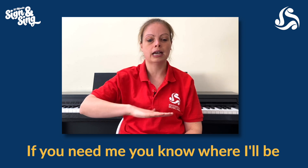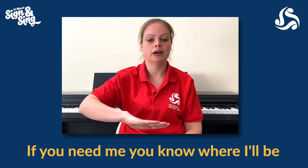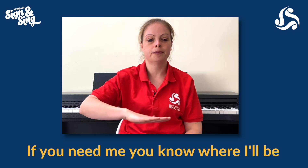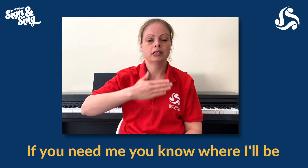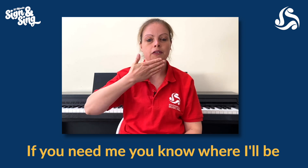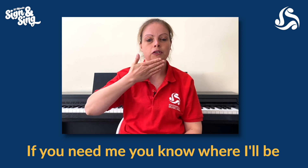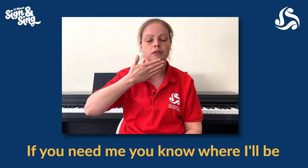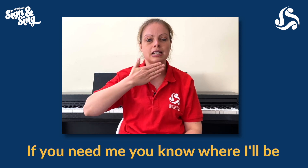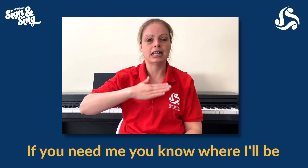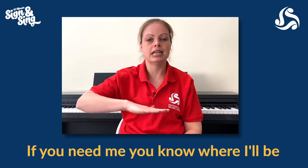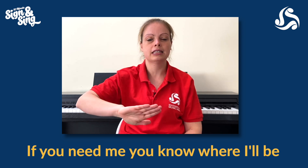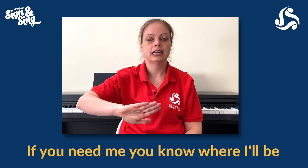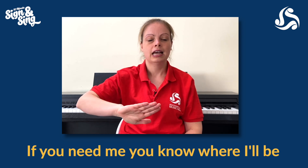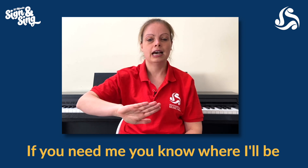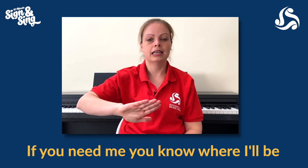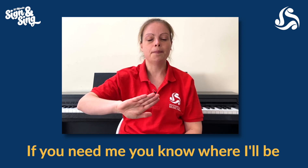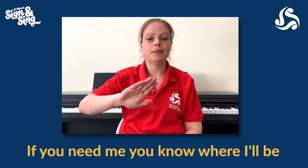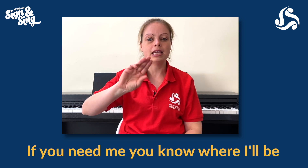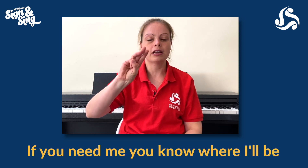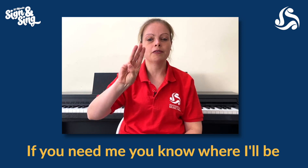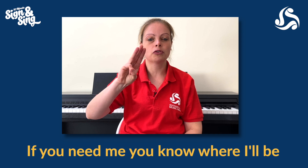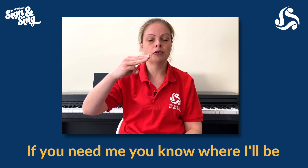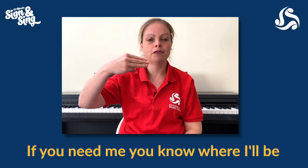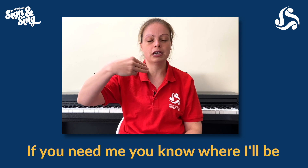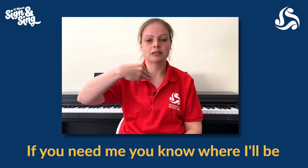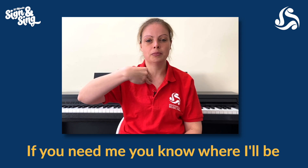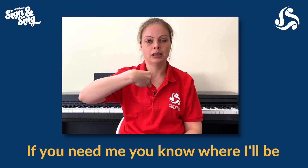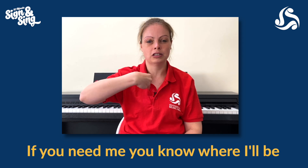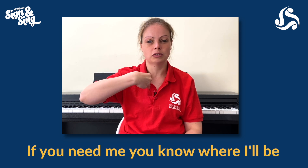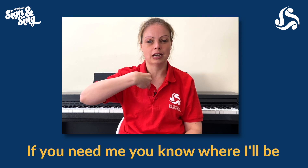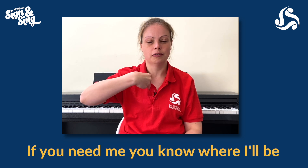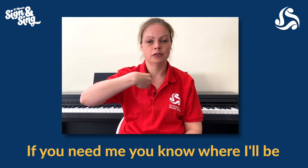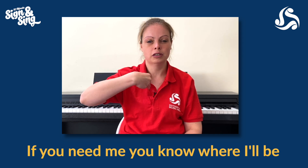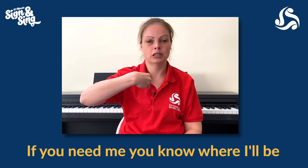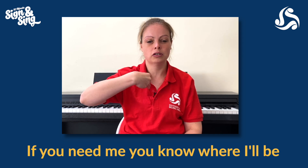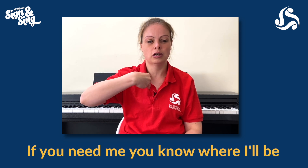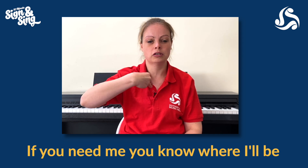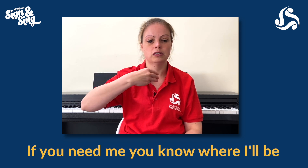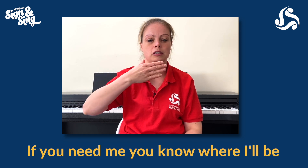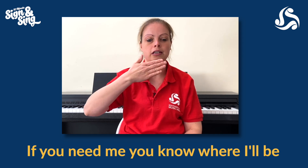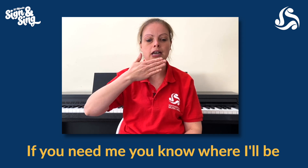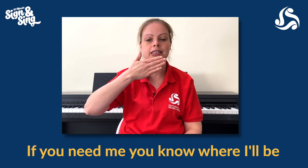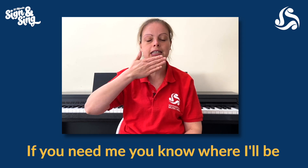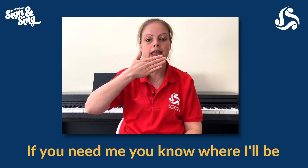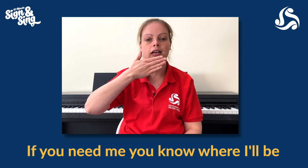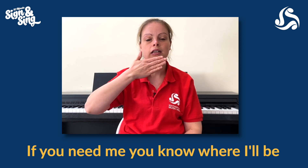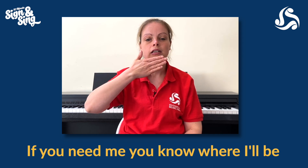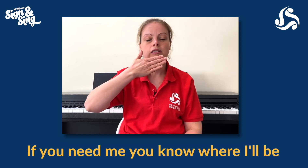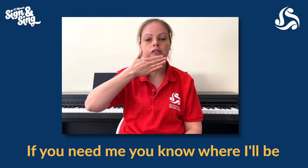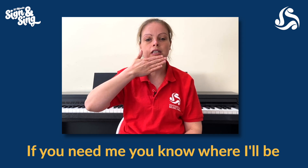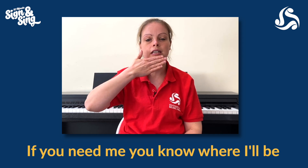run down. If you need, and then me, you're going to have your 3 fingers and point that to yourself. So let's do those 2 signs